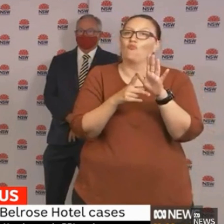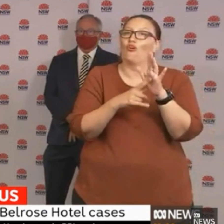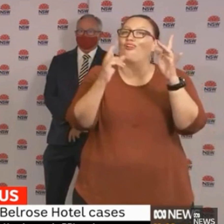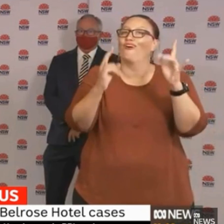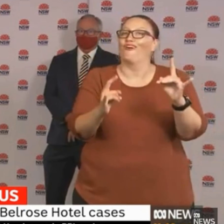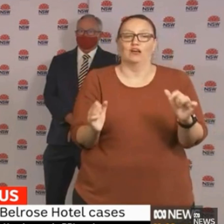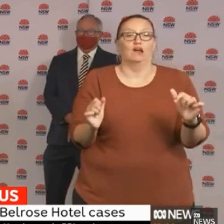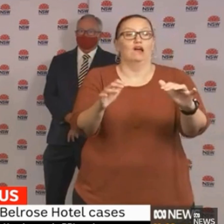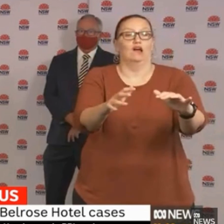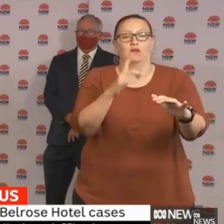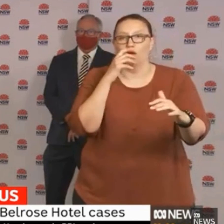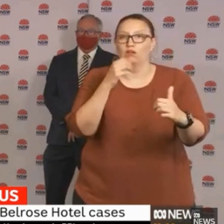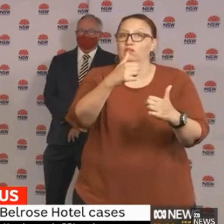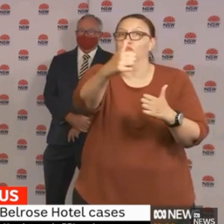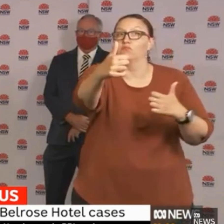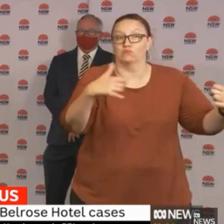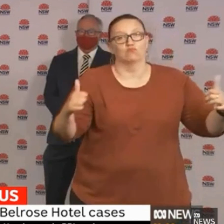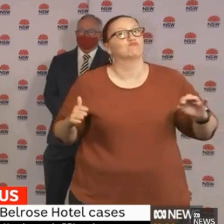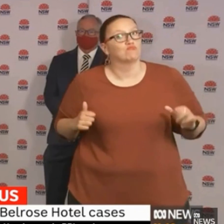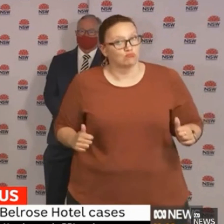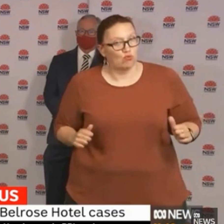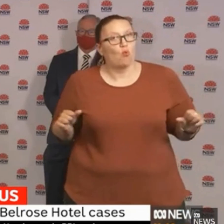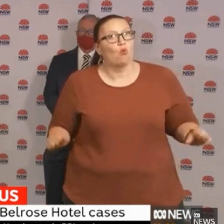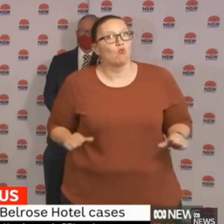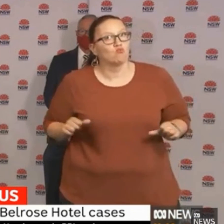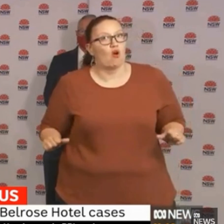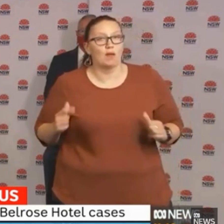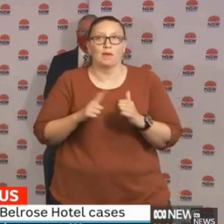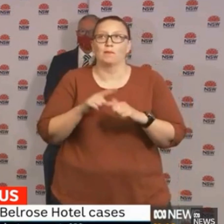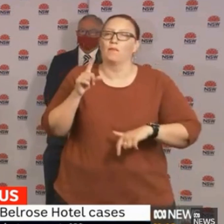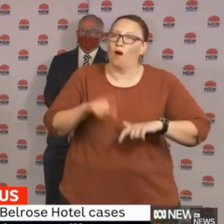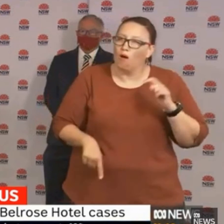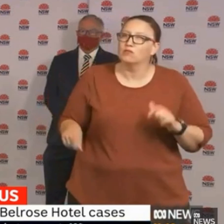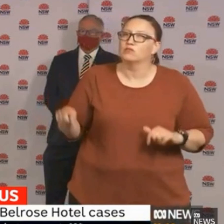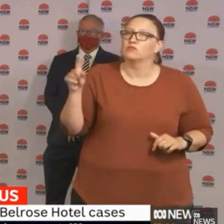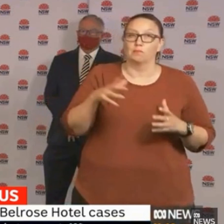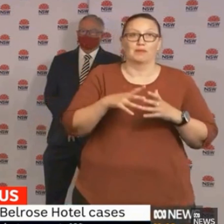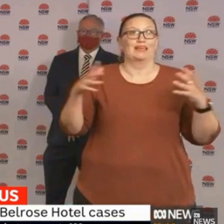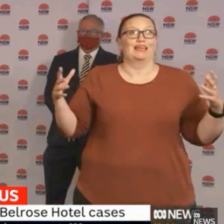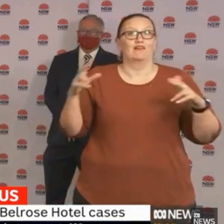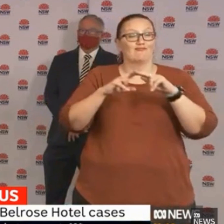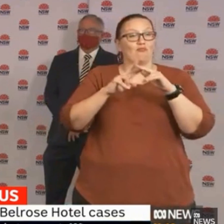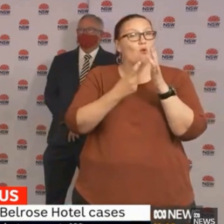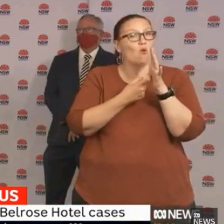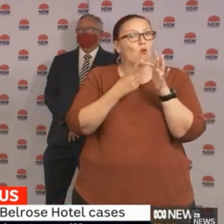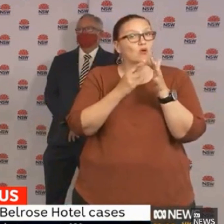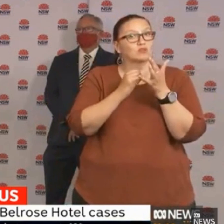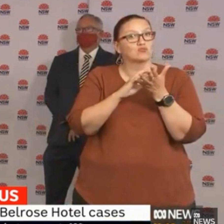can maintain social distancing, stick to the COVID rules, that is okay. But for the larger venues, the foreshore